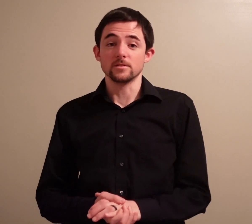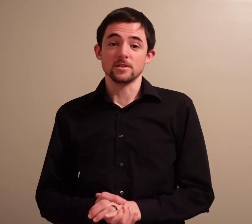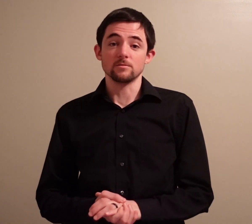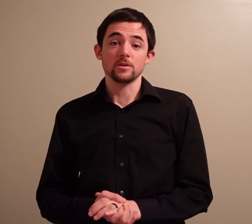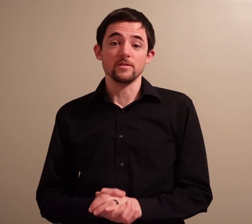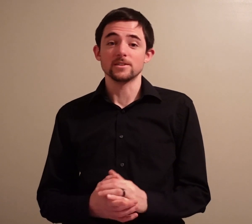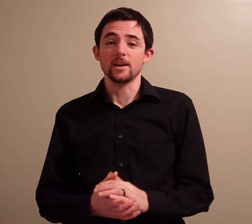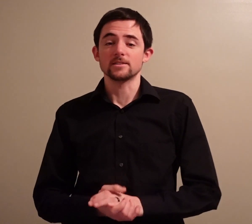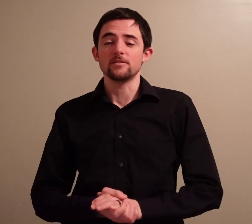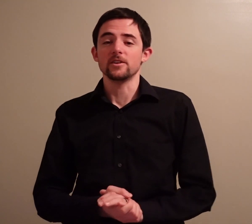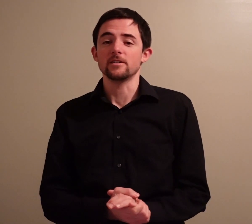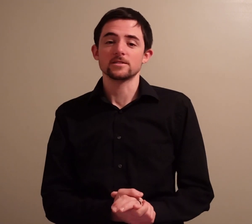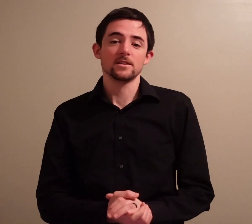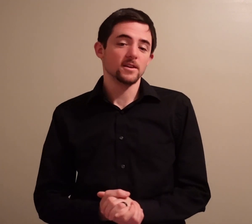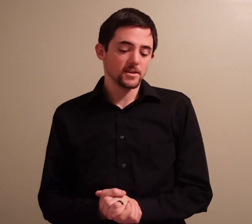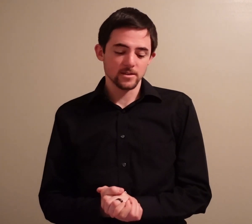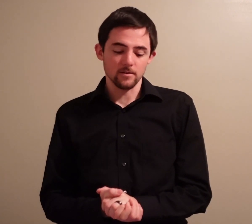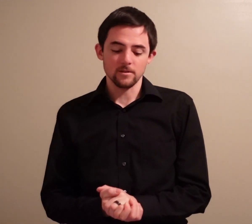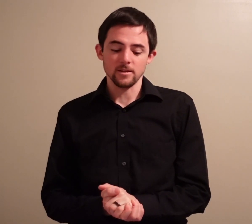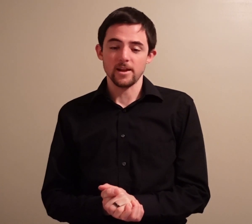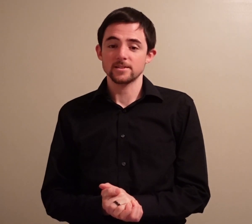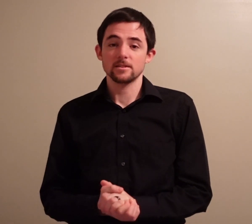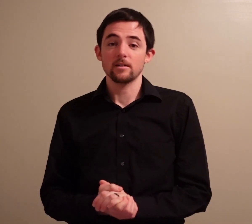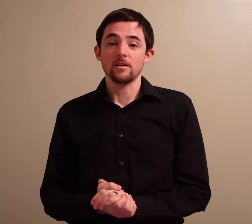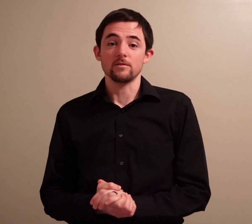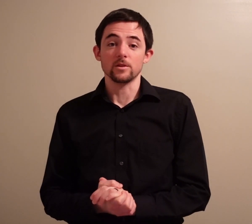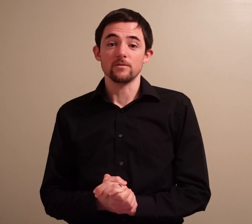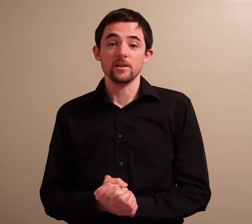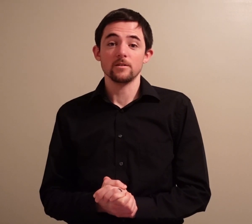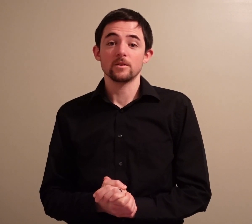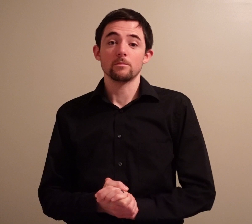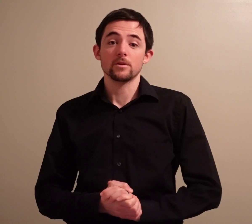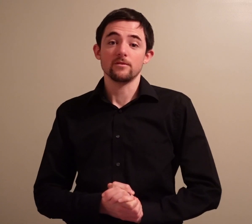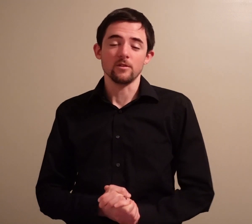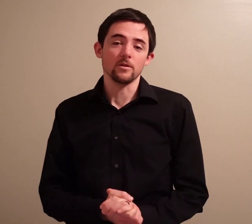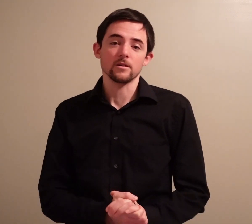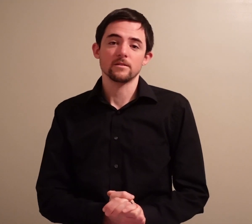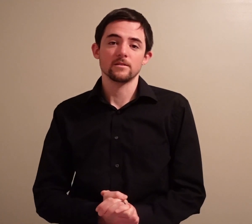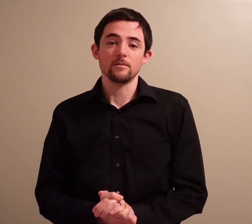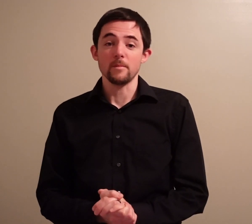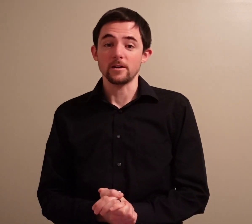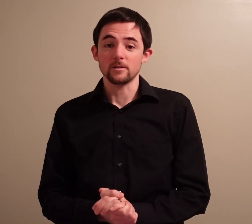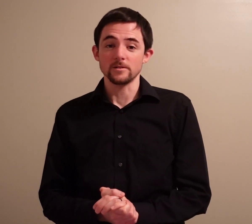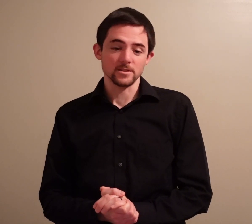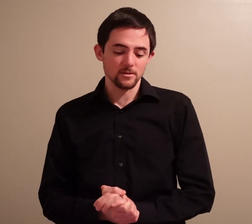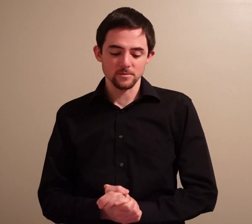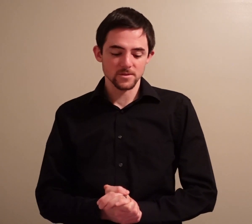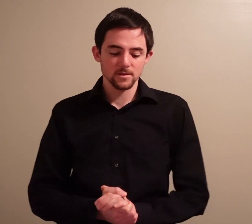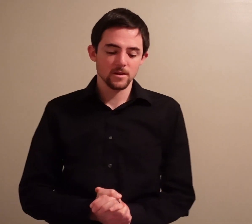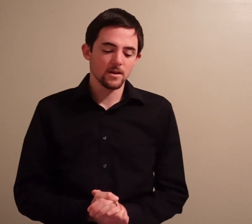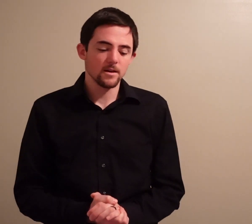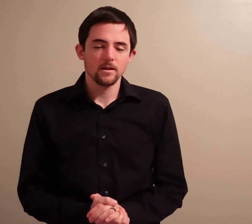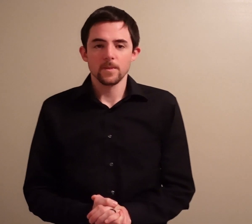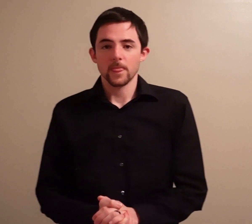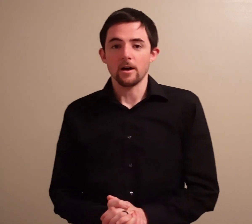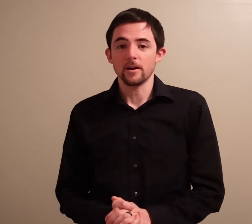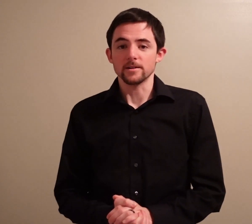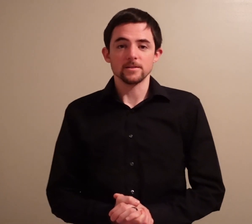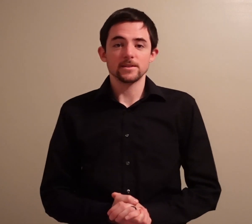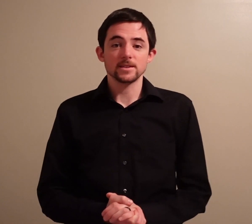in previous ASL videos. So let's start off with video number 4, medical terms. Alright, sign